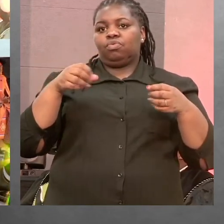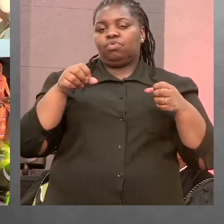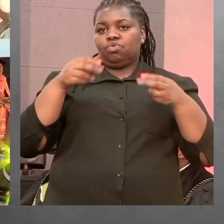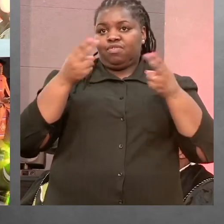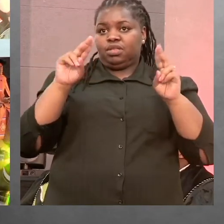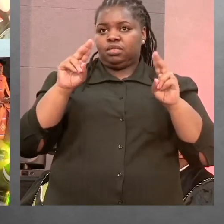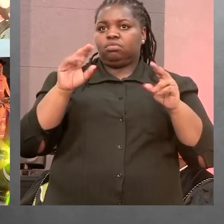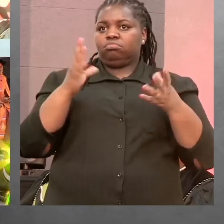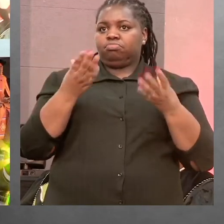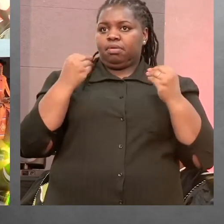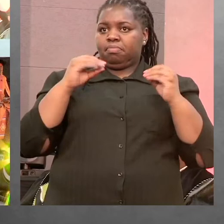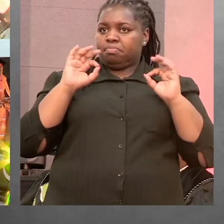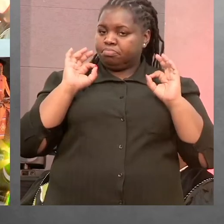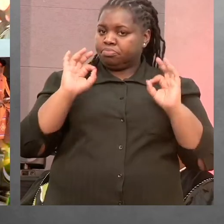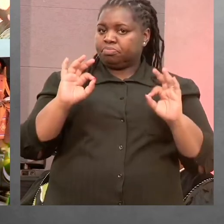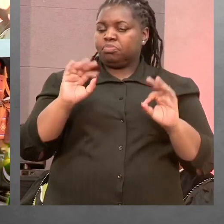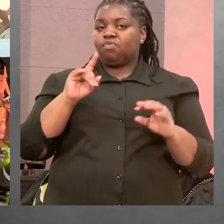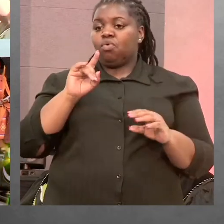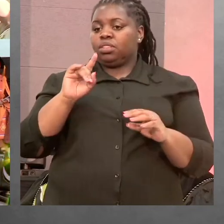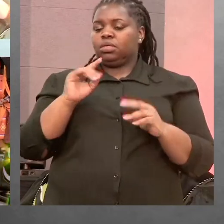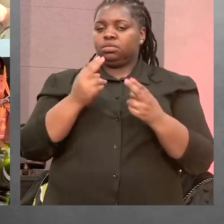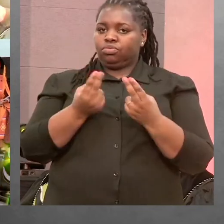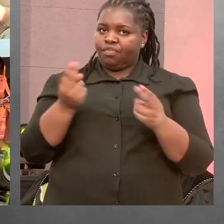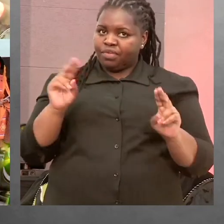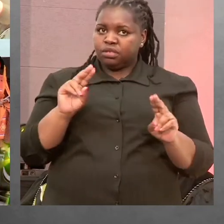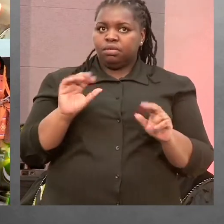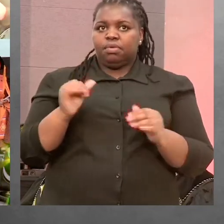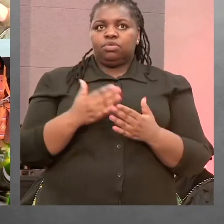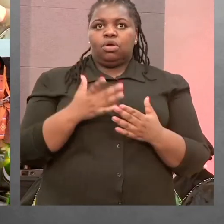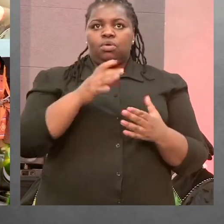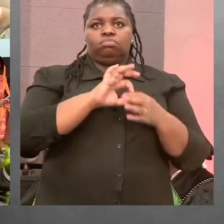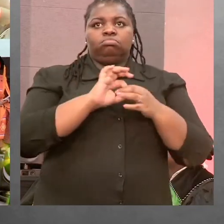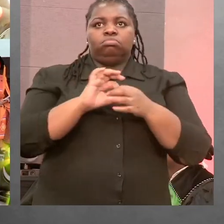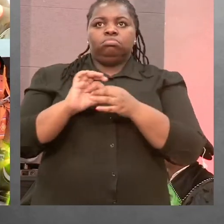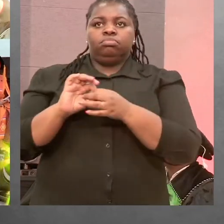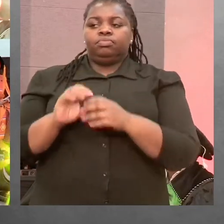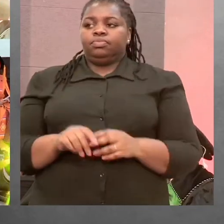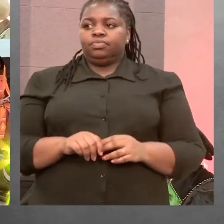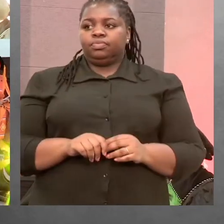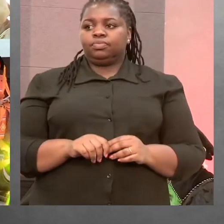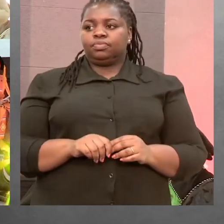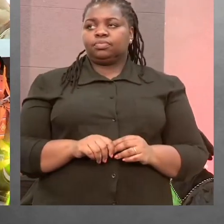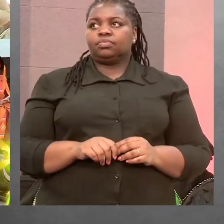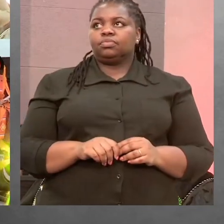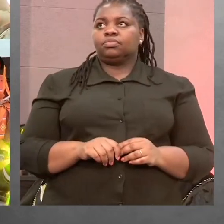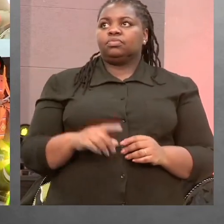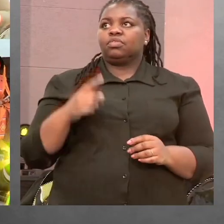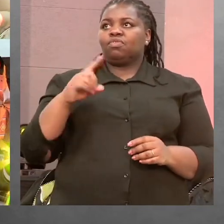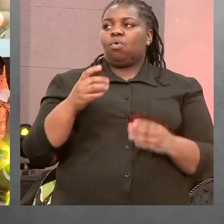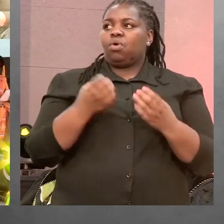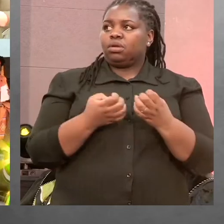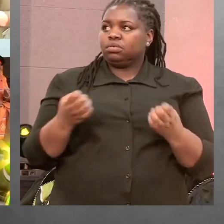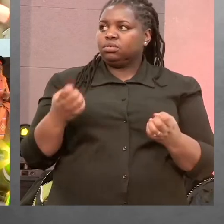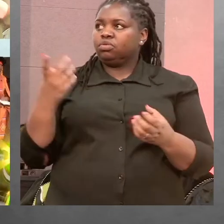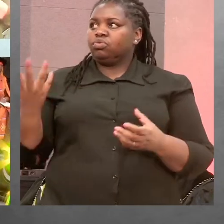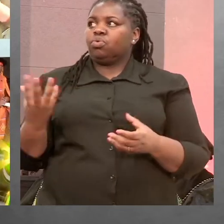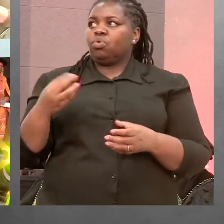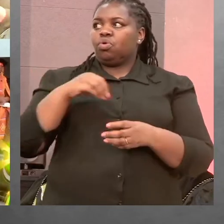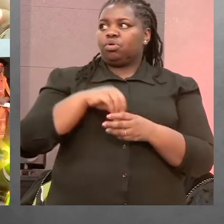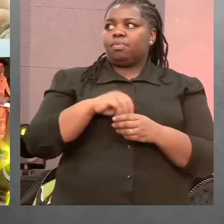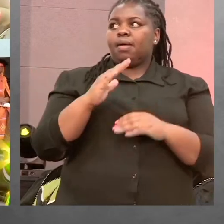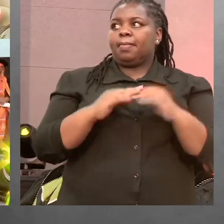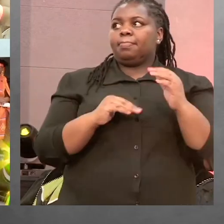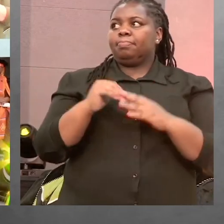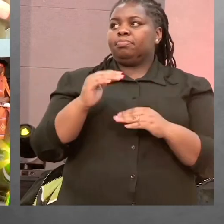opportunities for this institution to tap into the networks for resources to contribute towards building